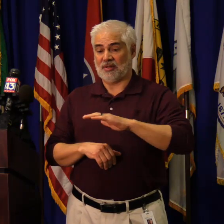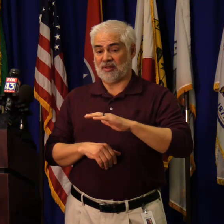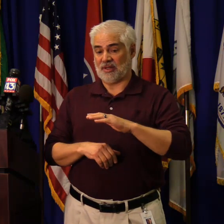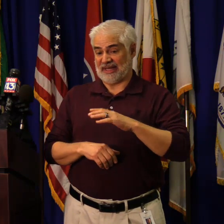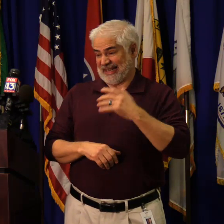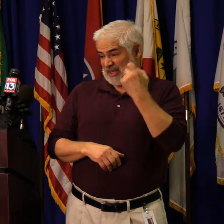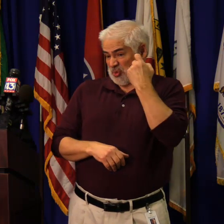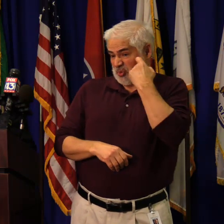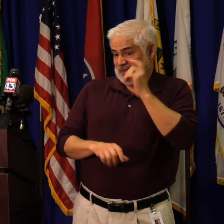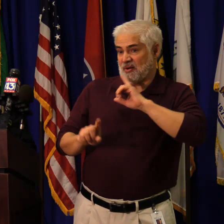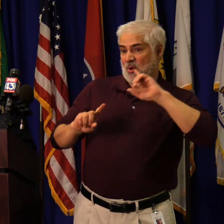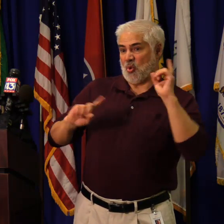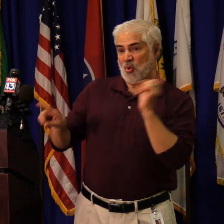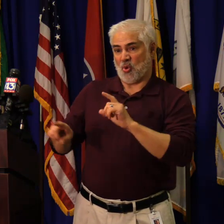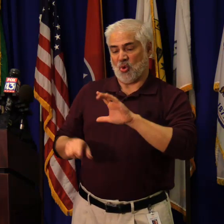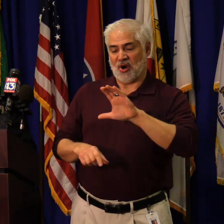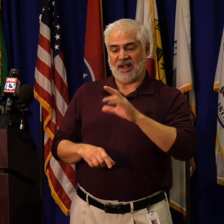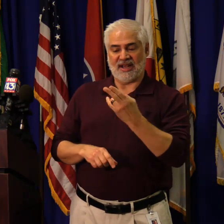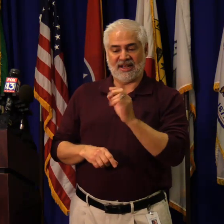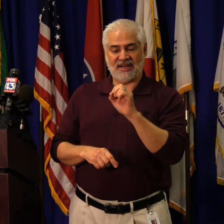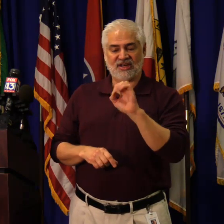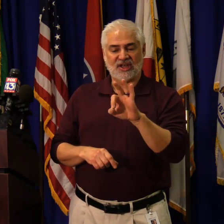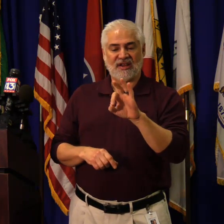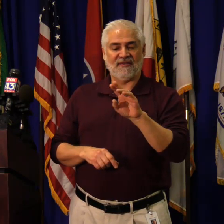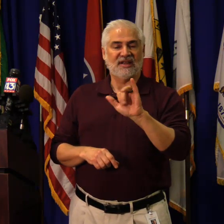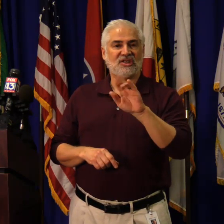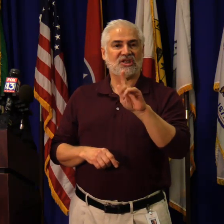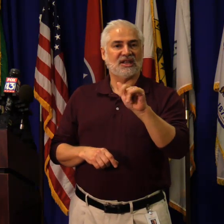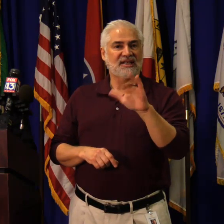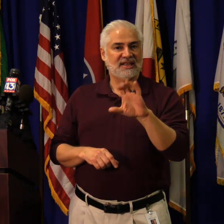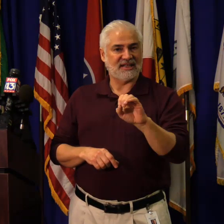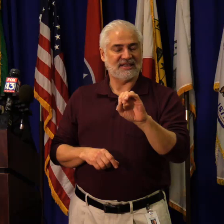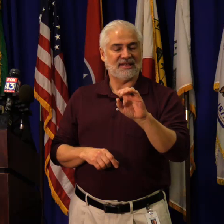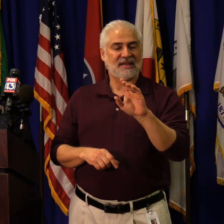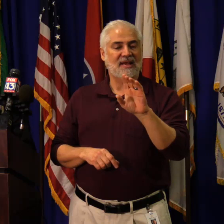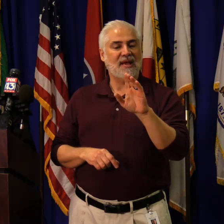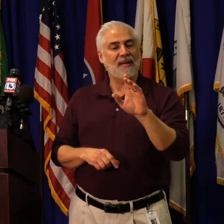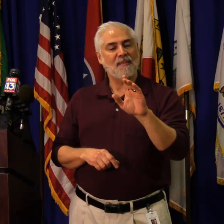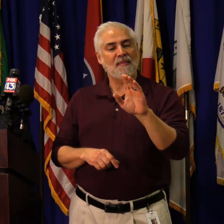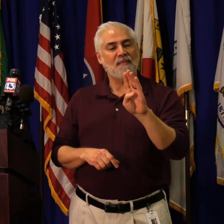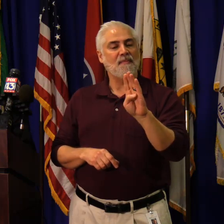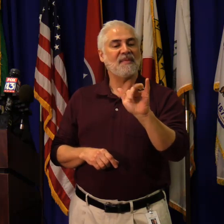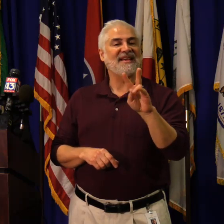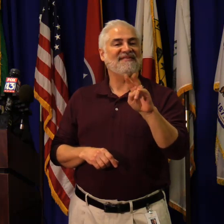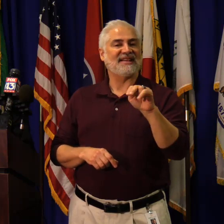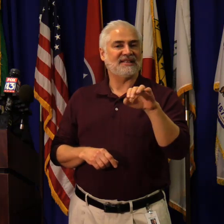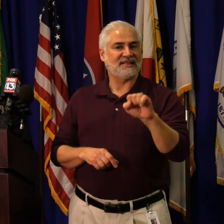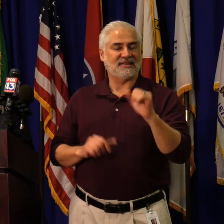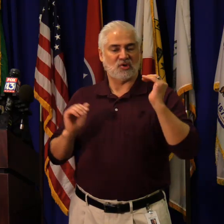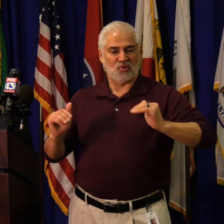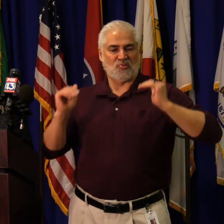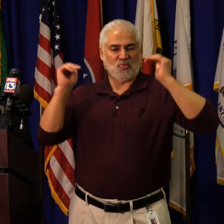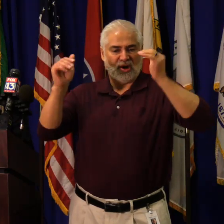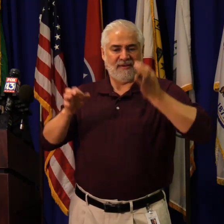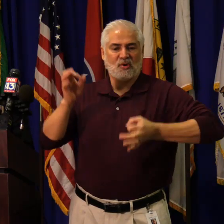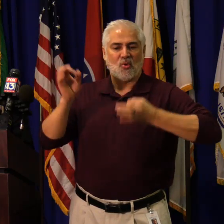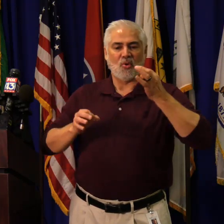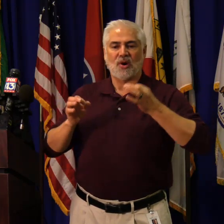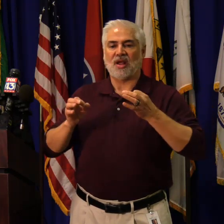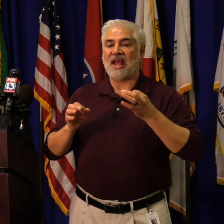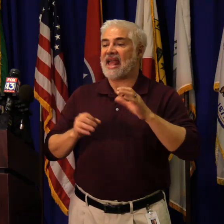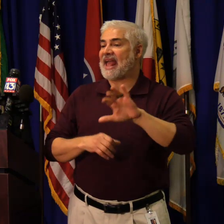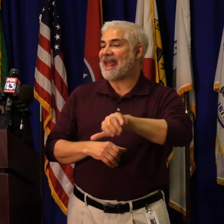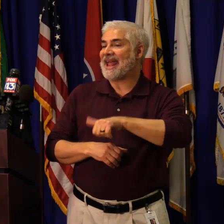order from Chief Justice Bivens of the Tennessee Supreme Court. The Supreme Court has ordered that all out-of-custody